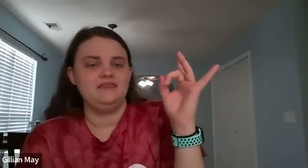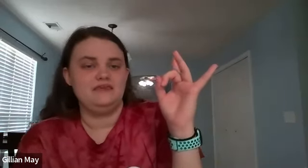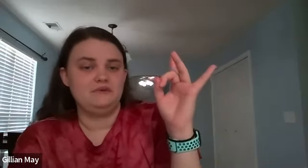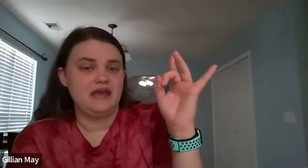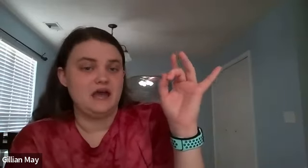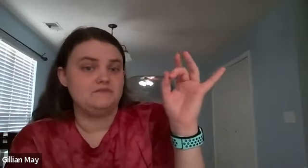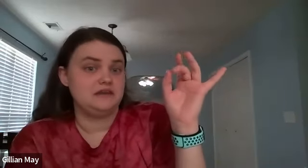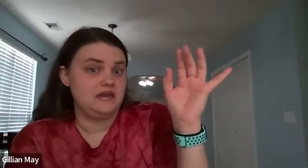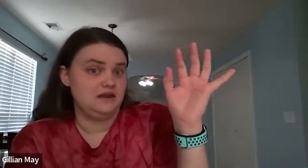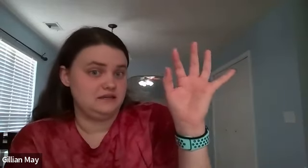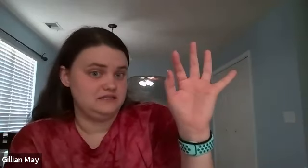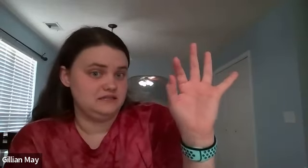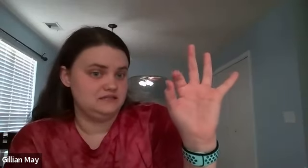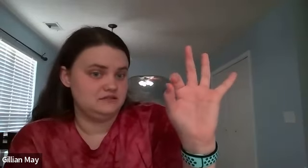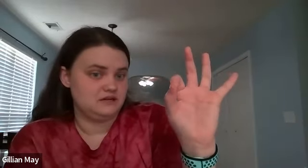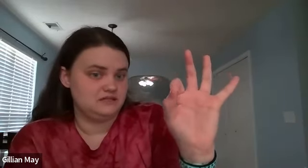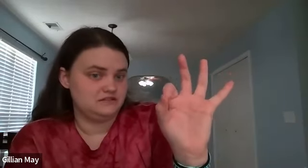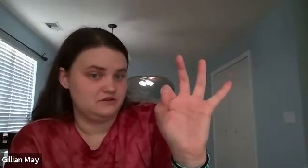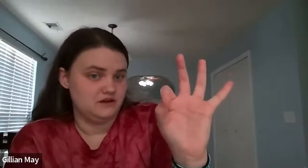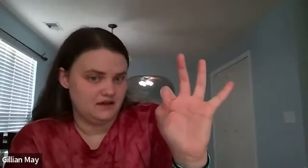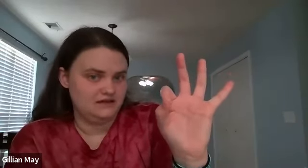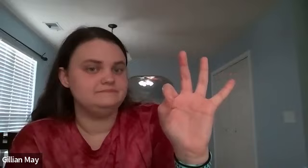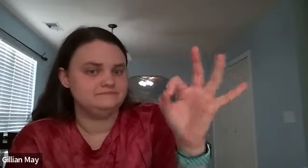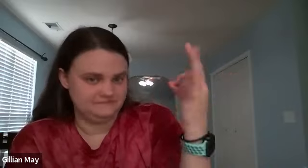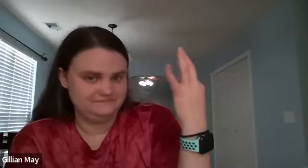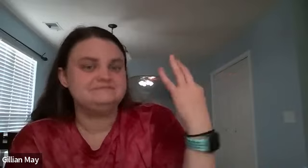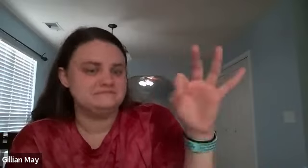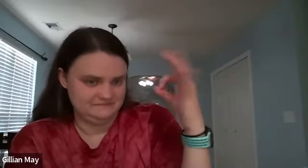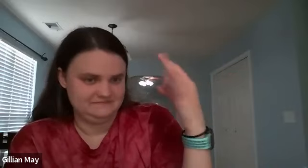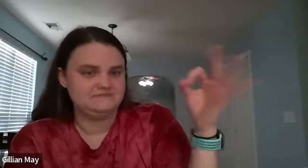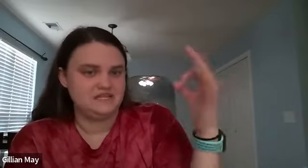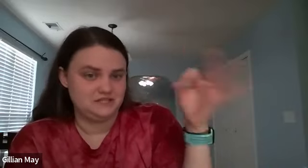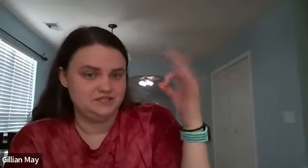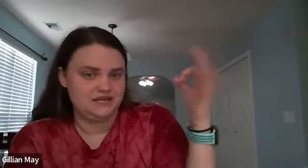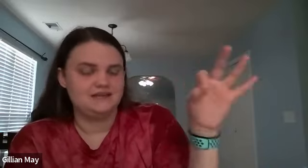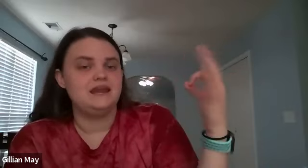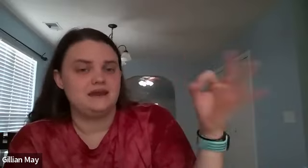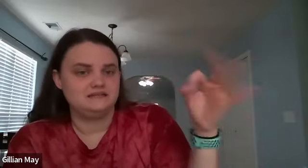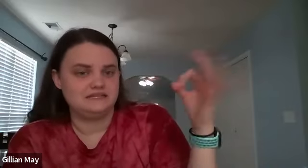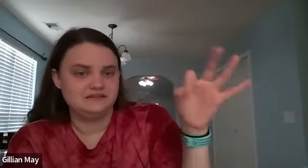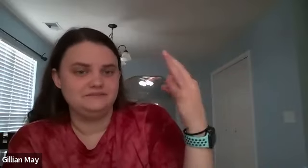then we have 19. So 19s are 9. And you shake it, 19